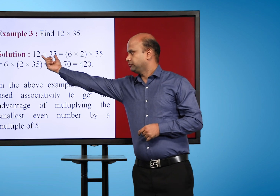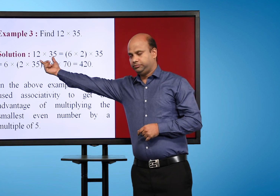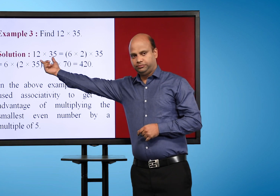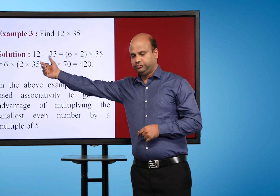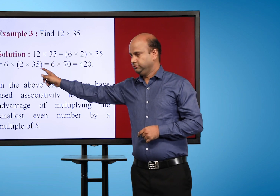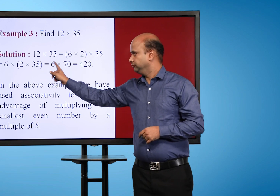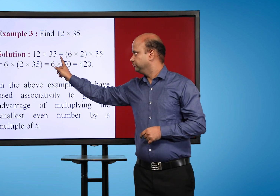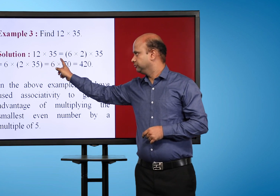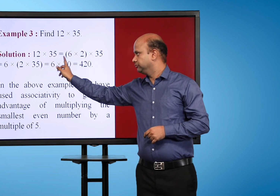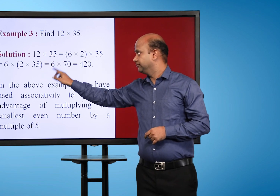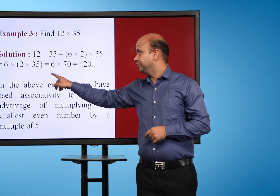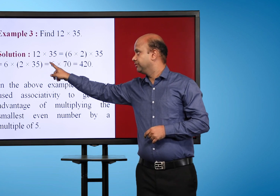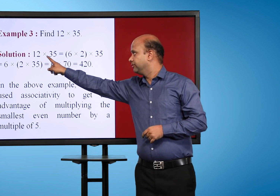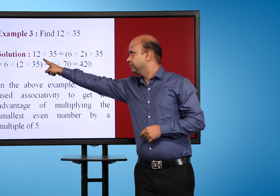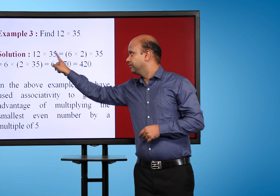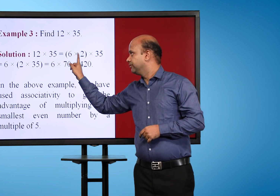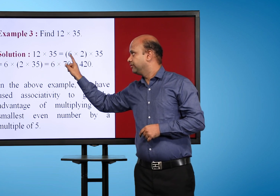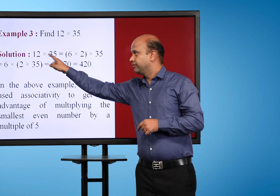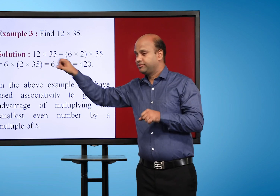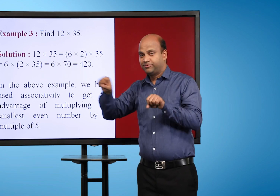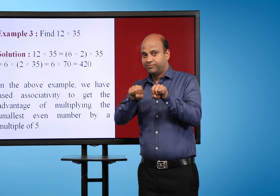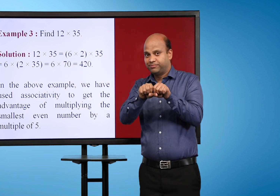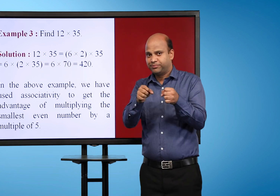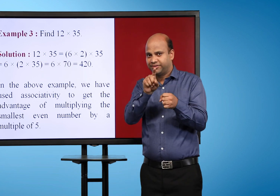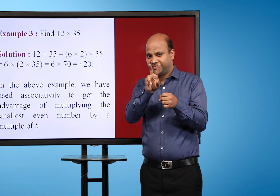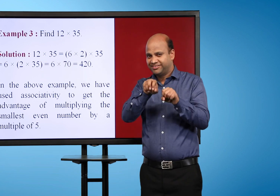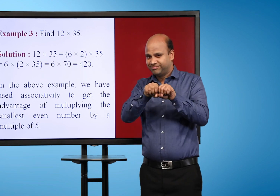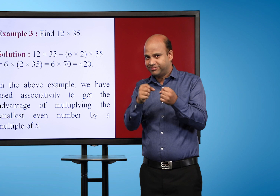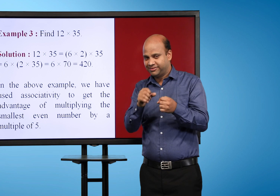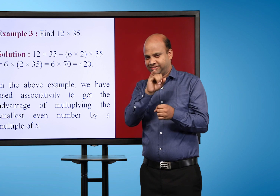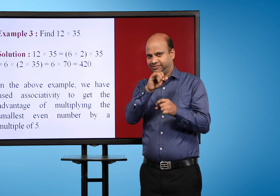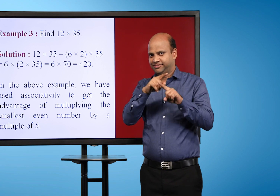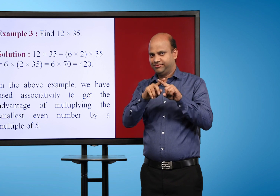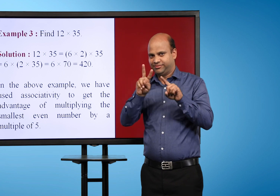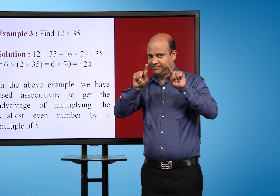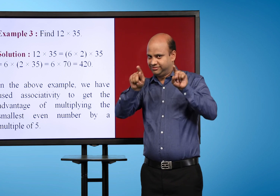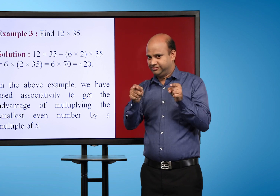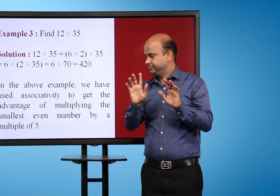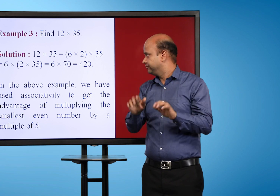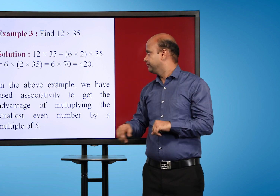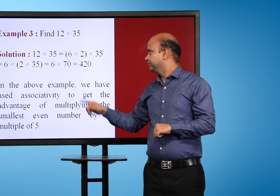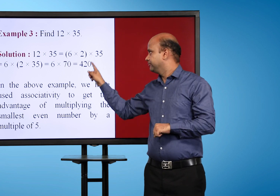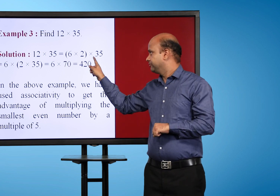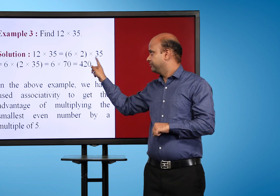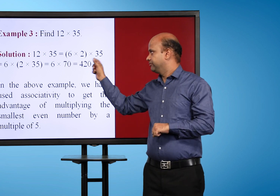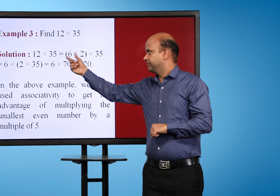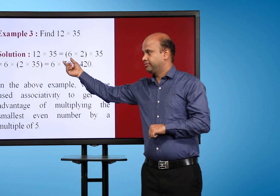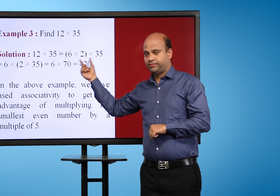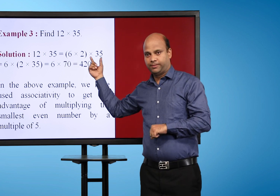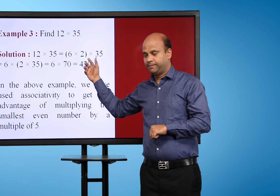12 multiplied by 35 is equal to, in brackets, 6 multiplied by 2 multiplied by 35, which